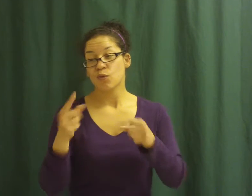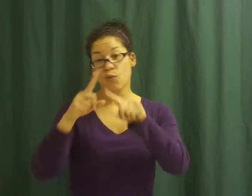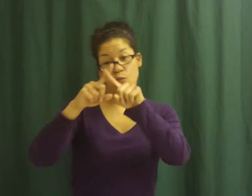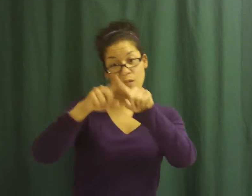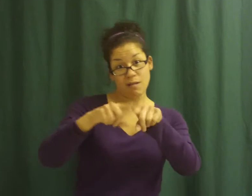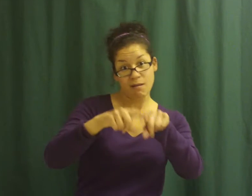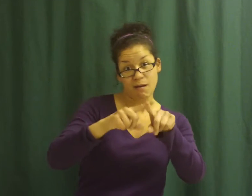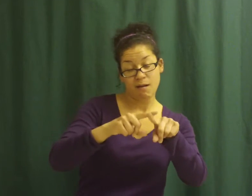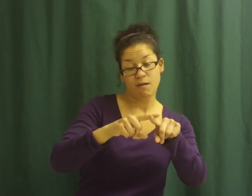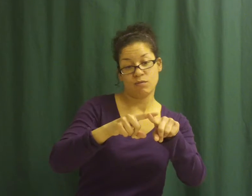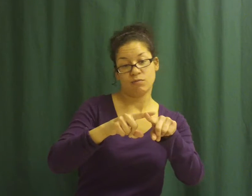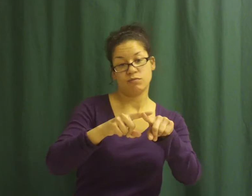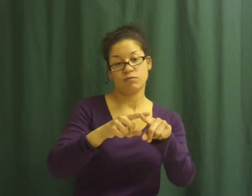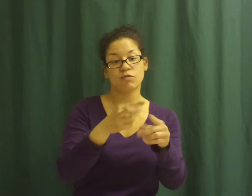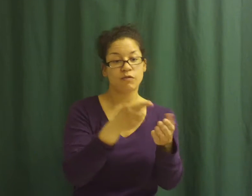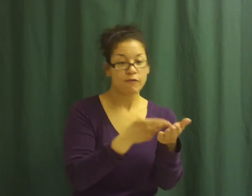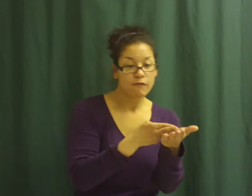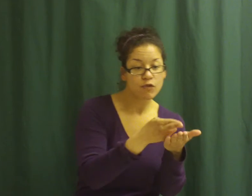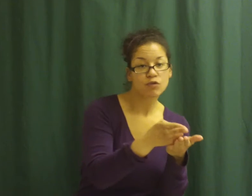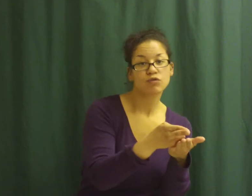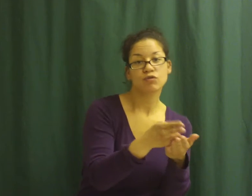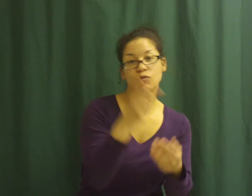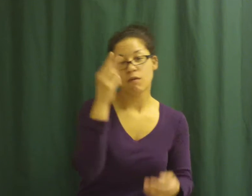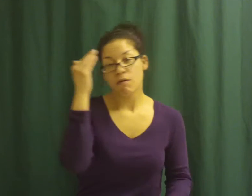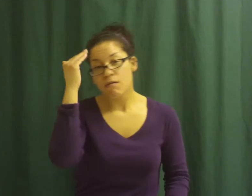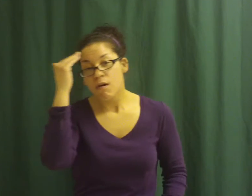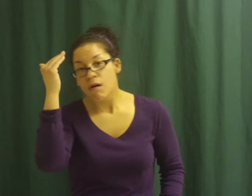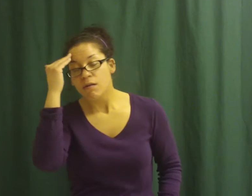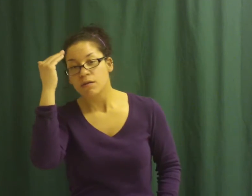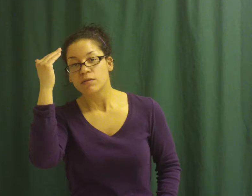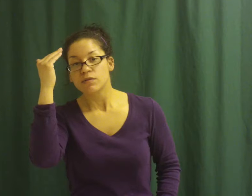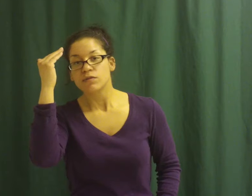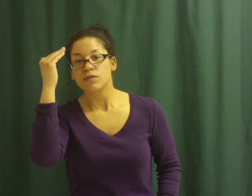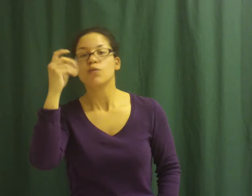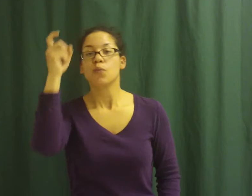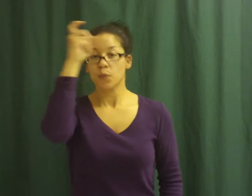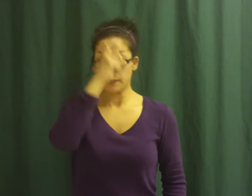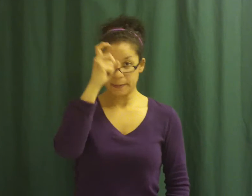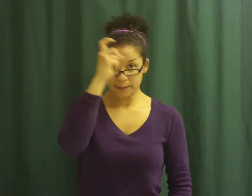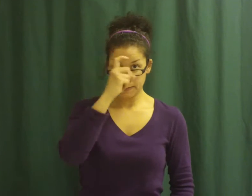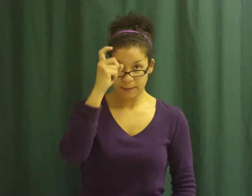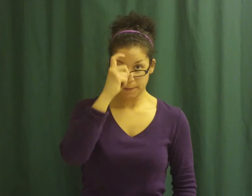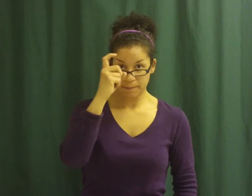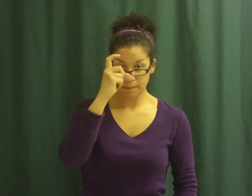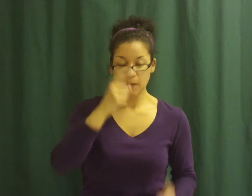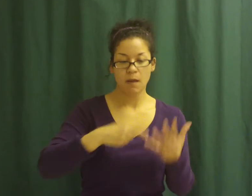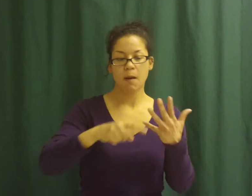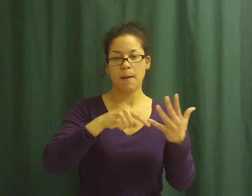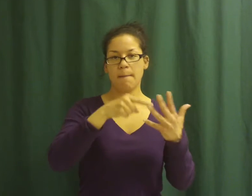He also realized that both character and citizenship are learned